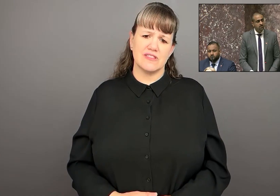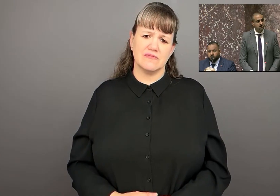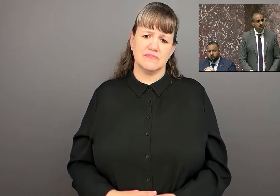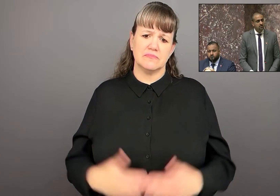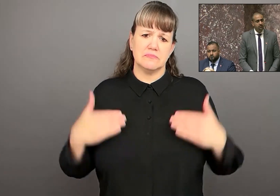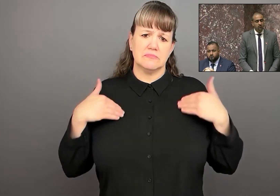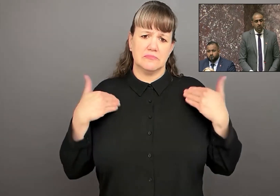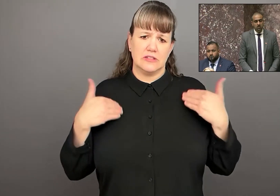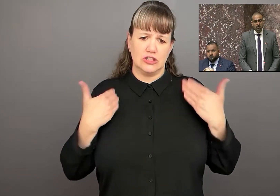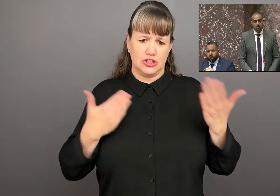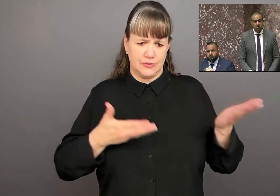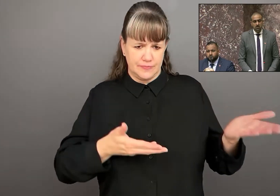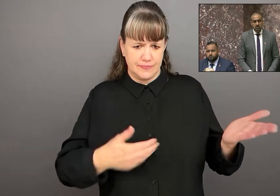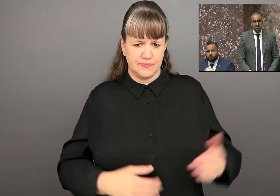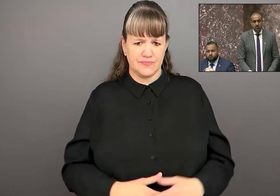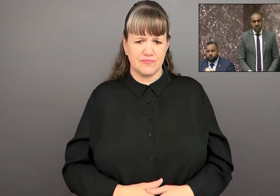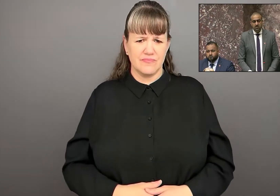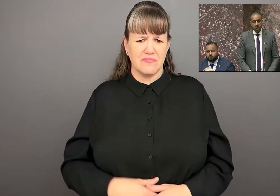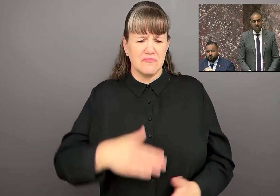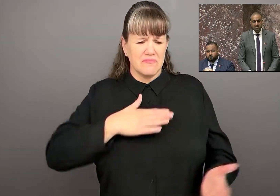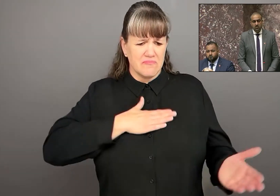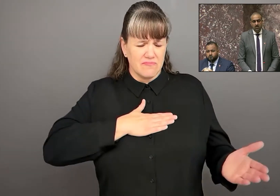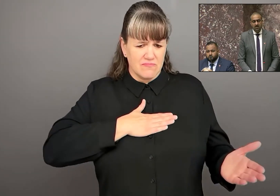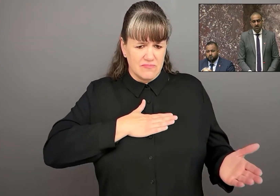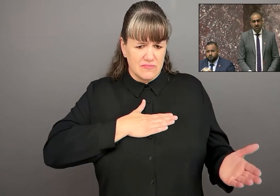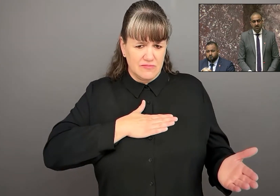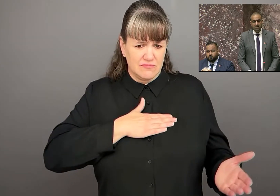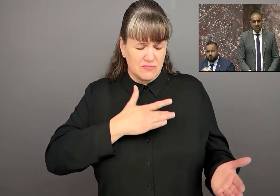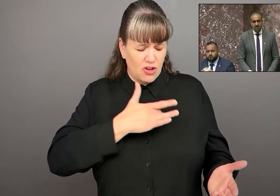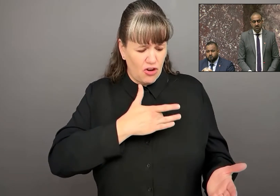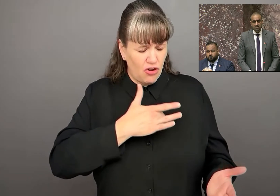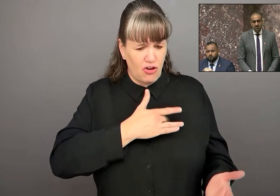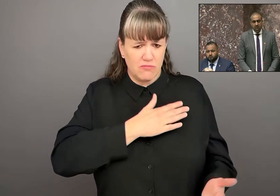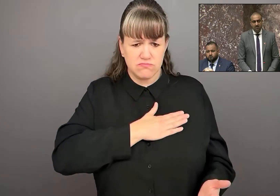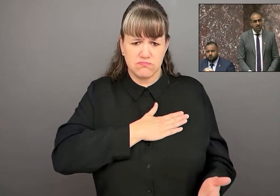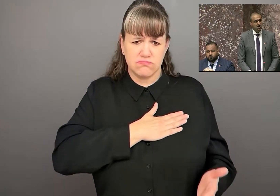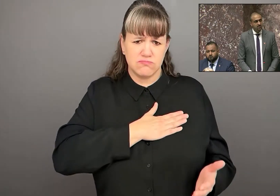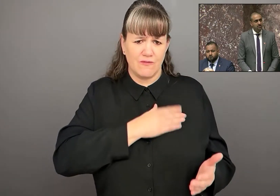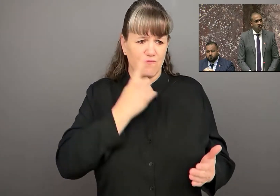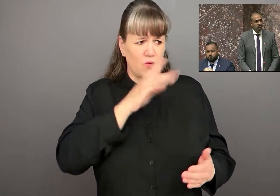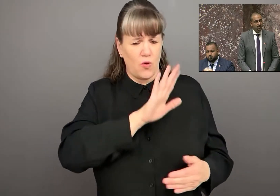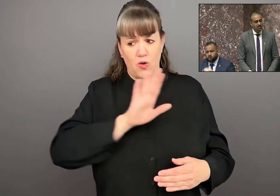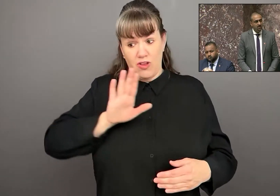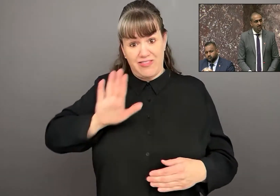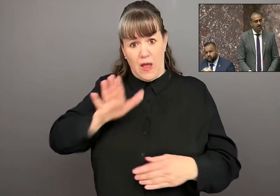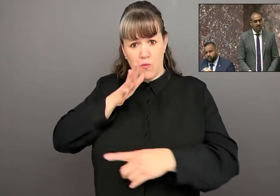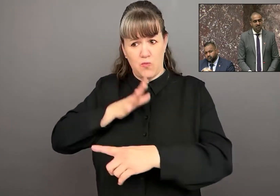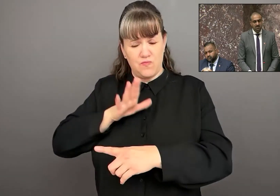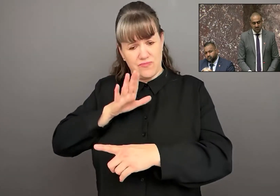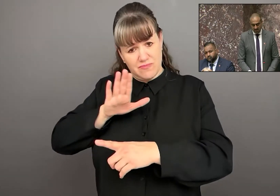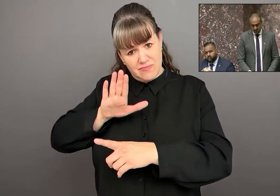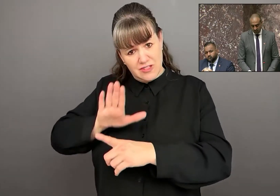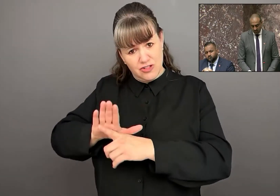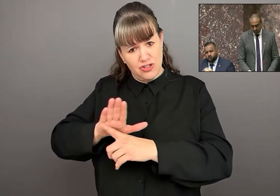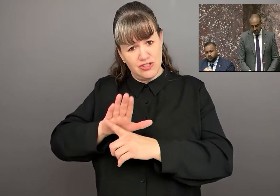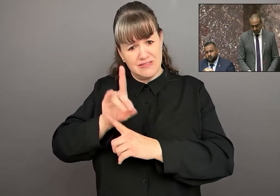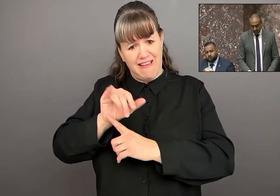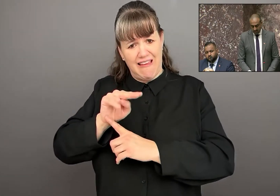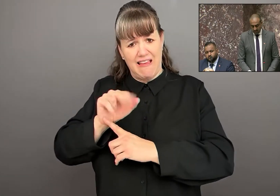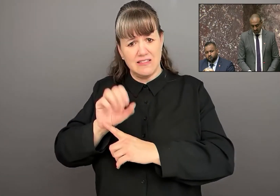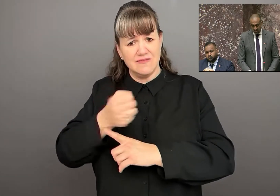unacceptable for someone to pass away and the family not to be notified in that extended time